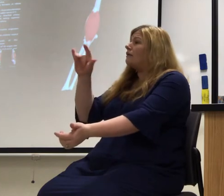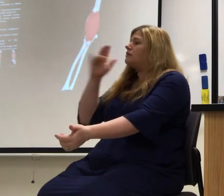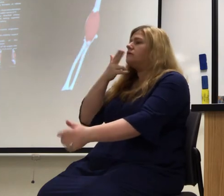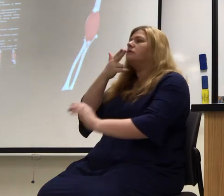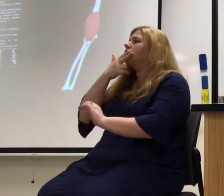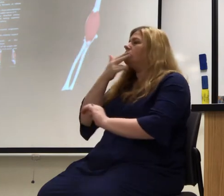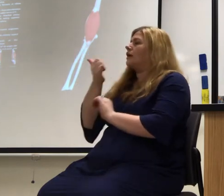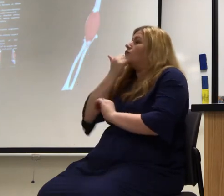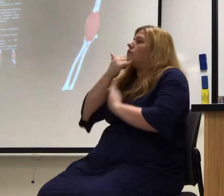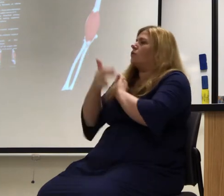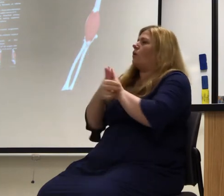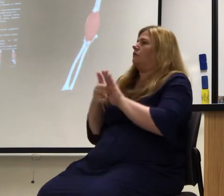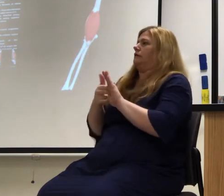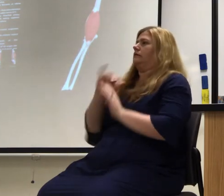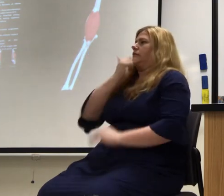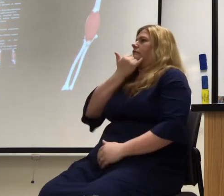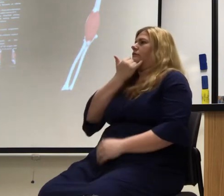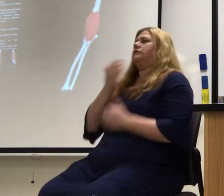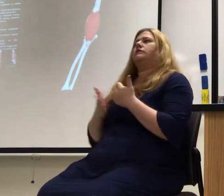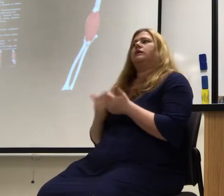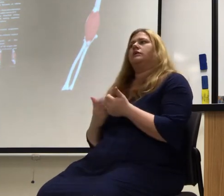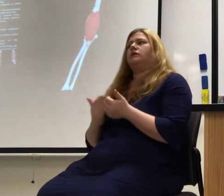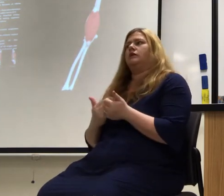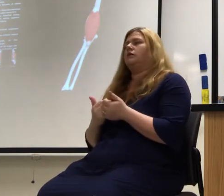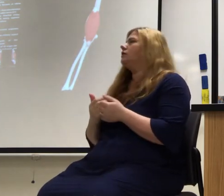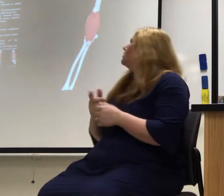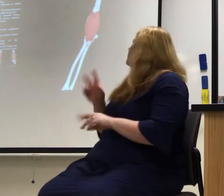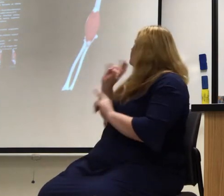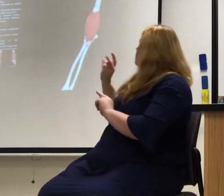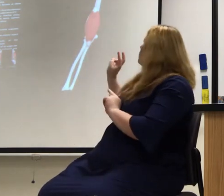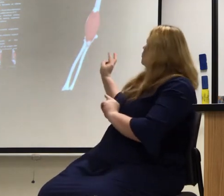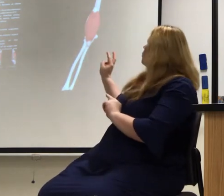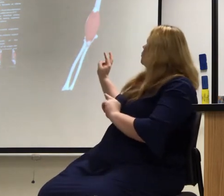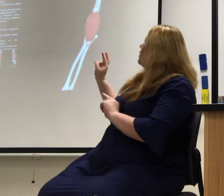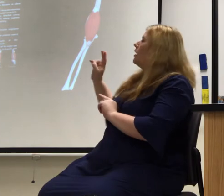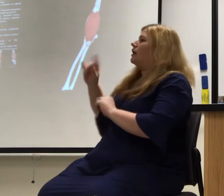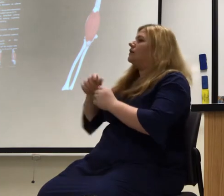However, you have to know it's deep to the biceps. So when you look at it on our models,